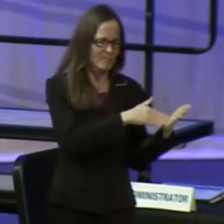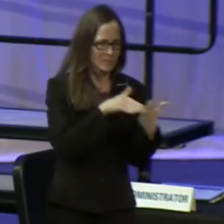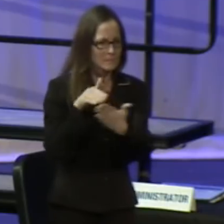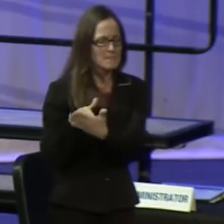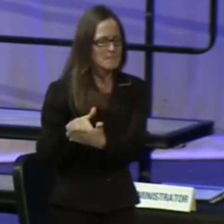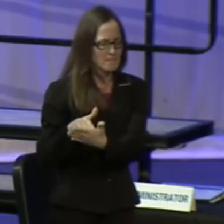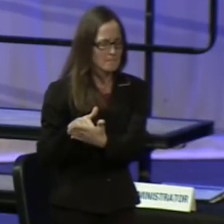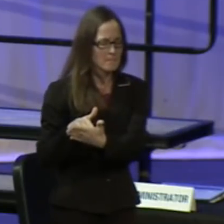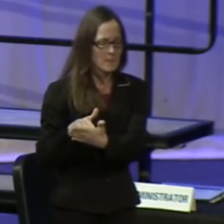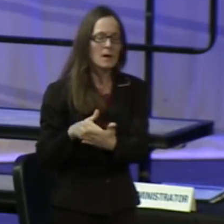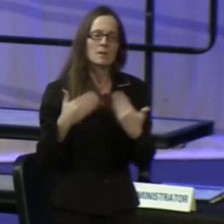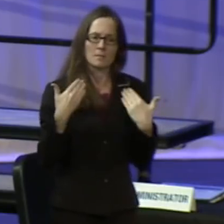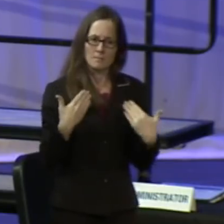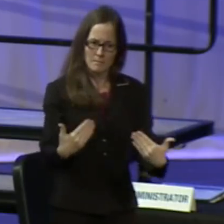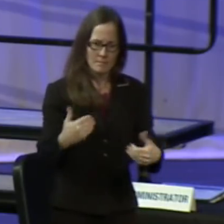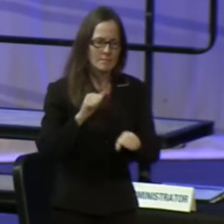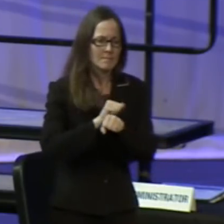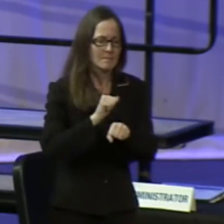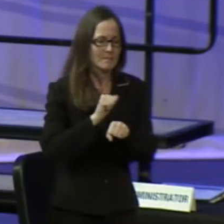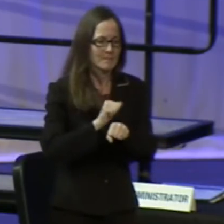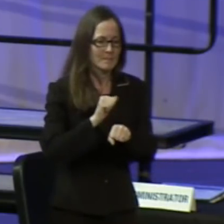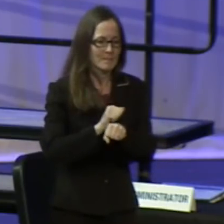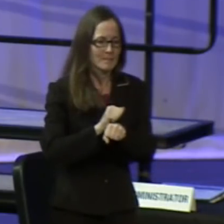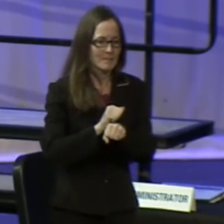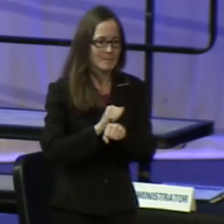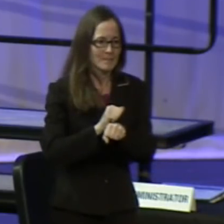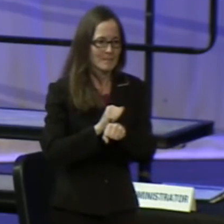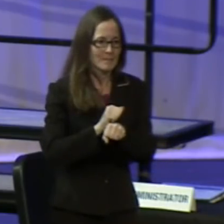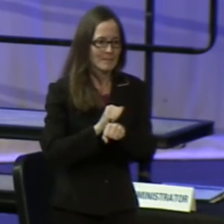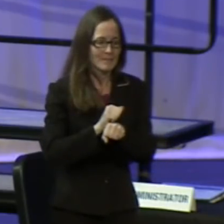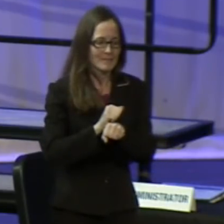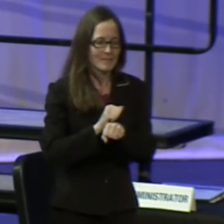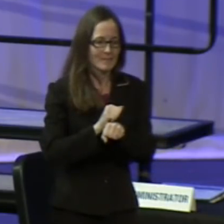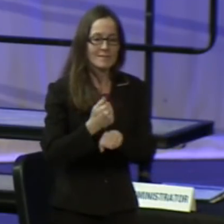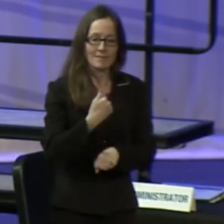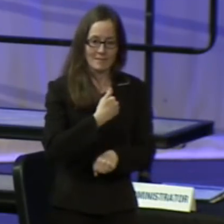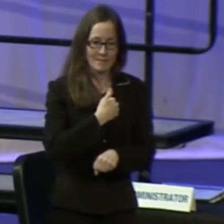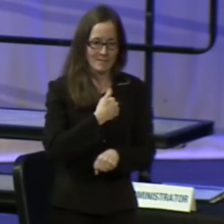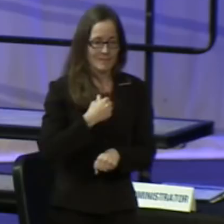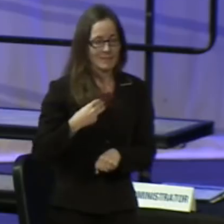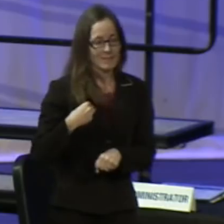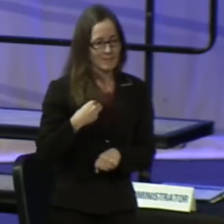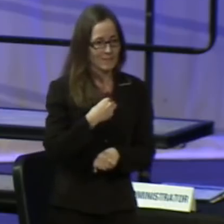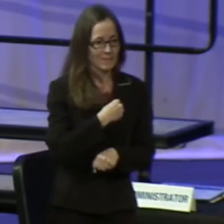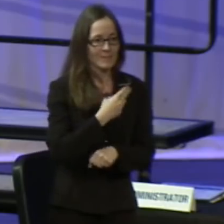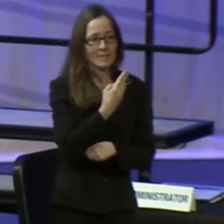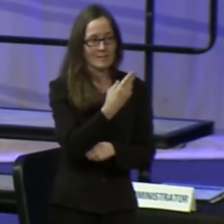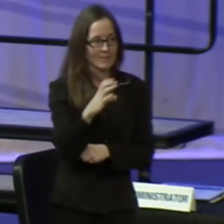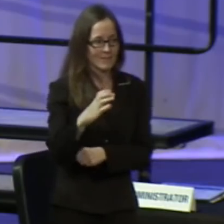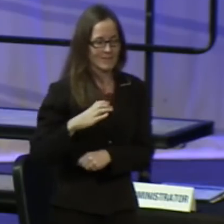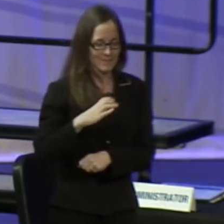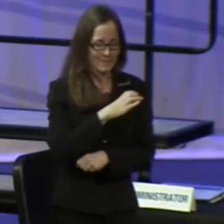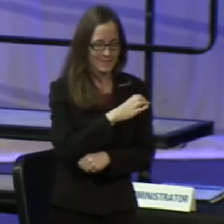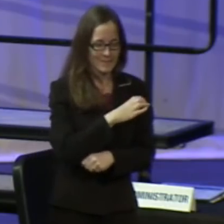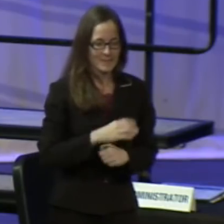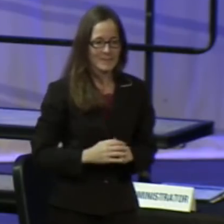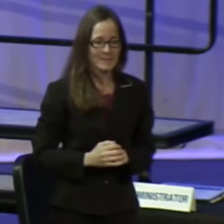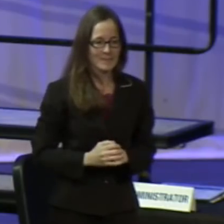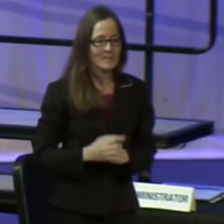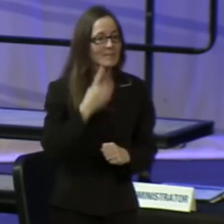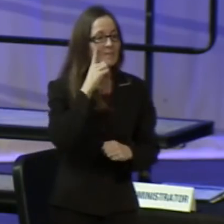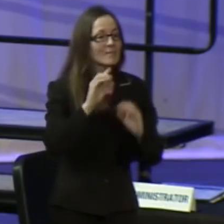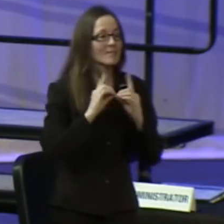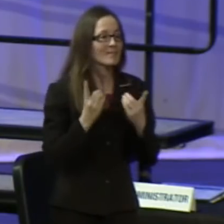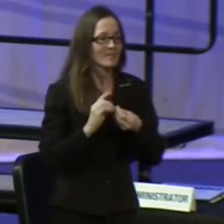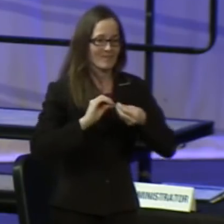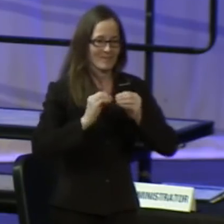execute the duties of a member of the Howard County Council of a member of the Howard County Council for District 2,